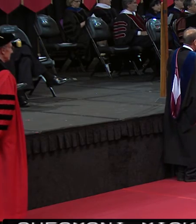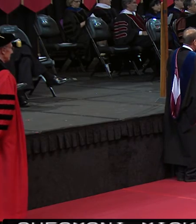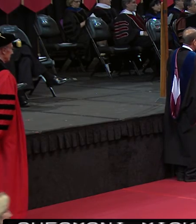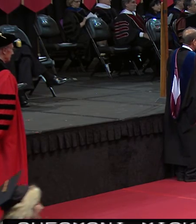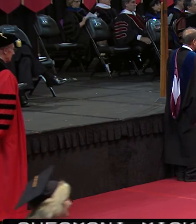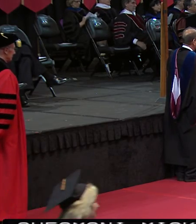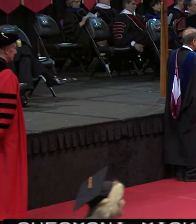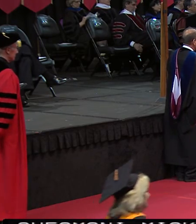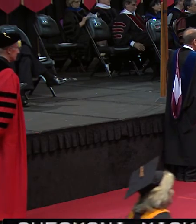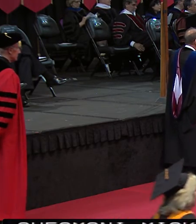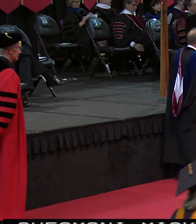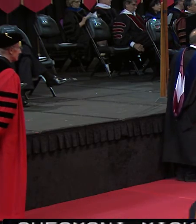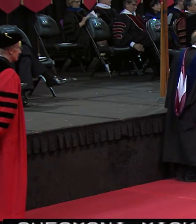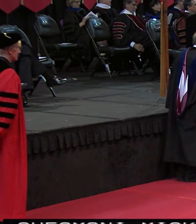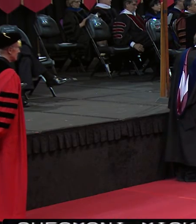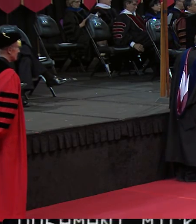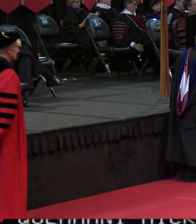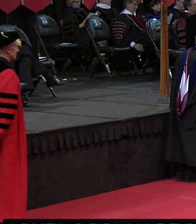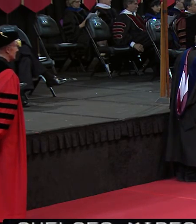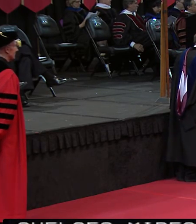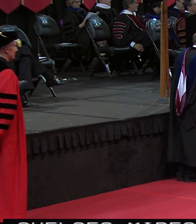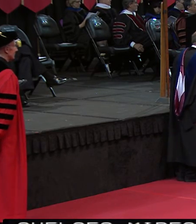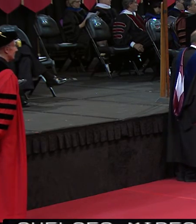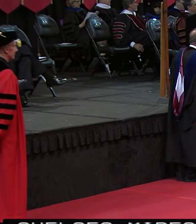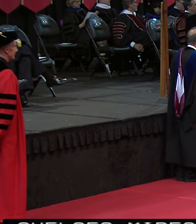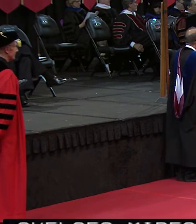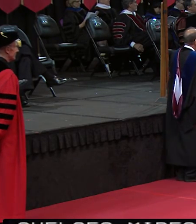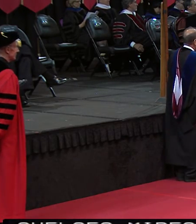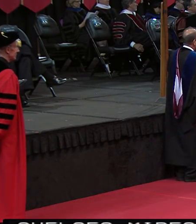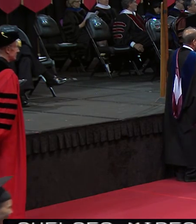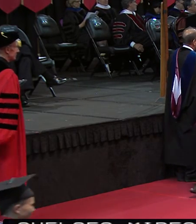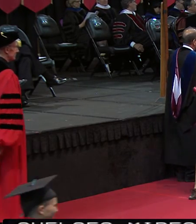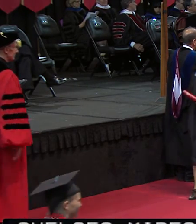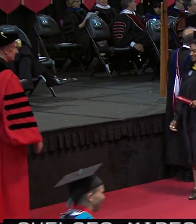Zachary Stewart Windsor.